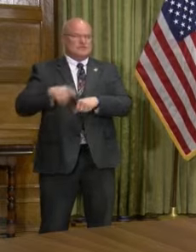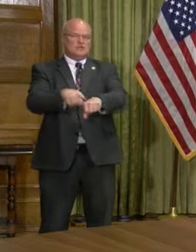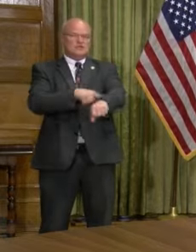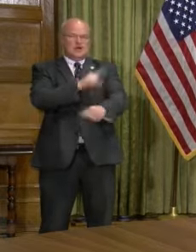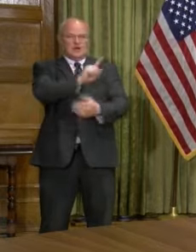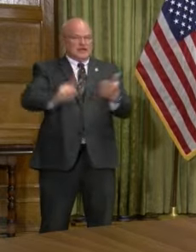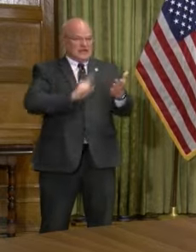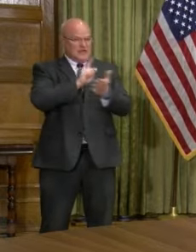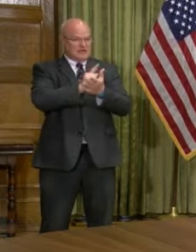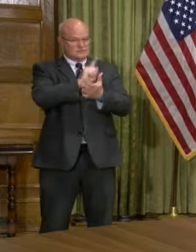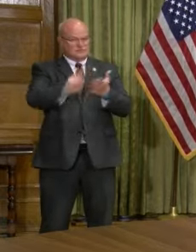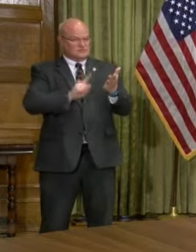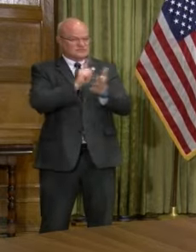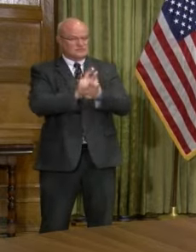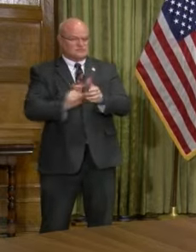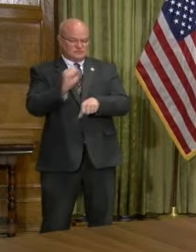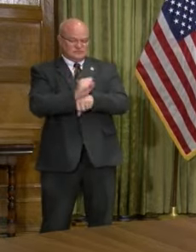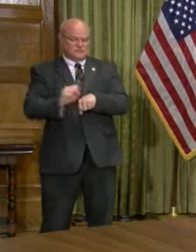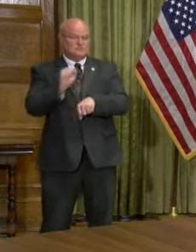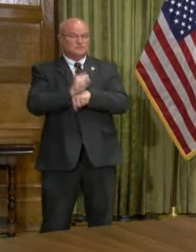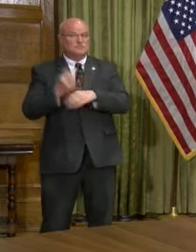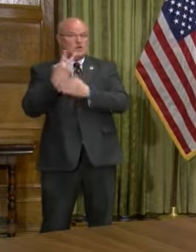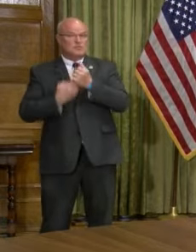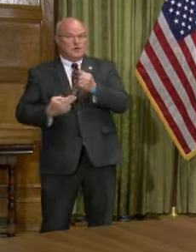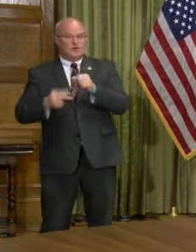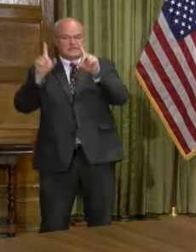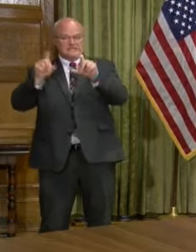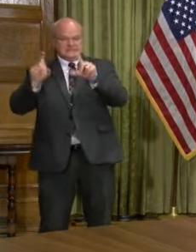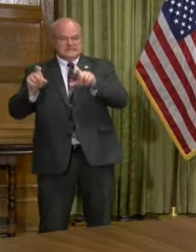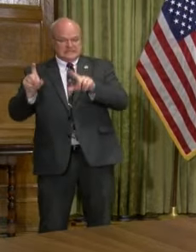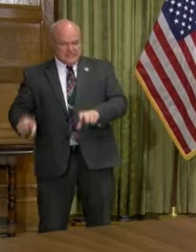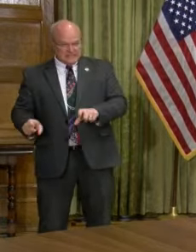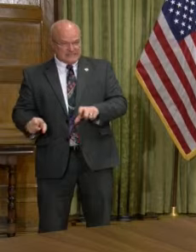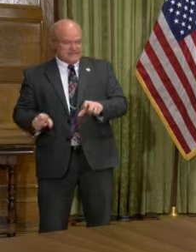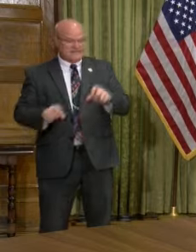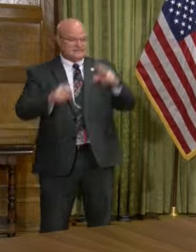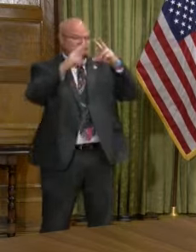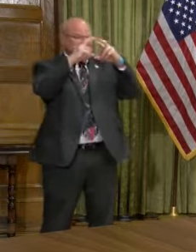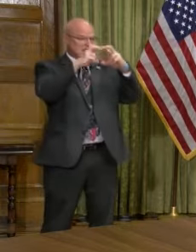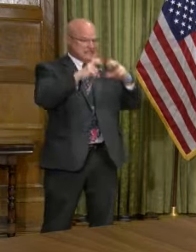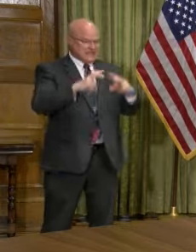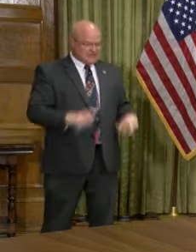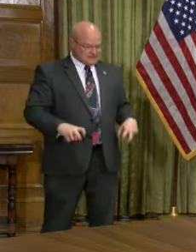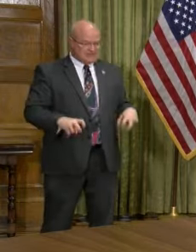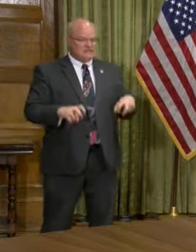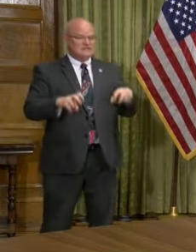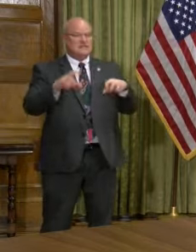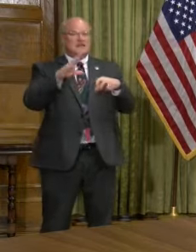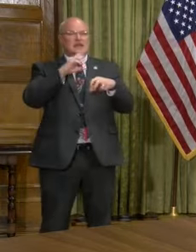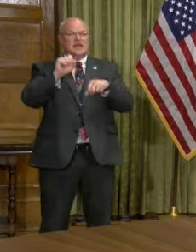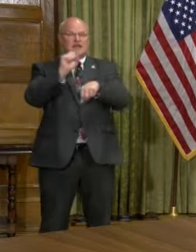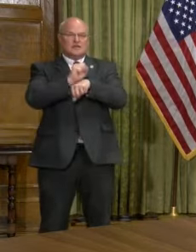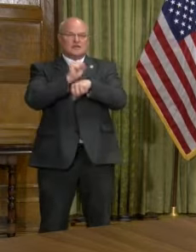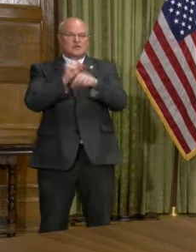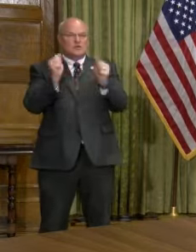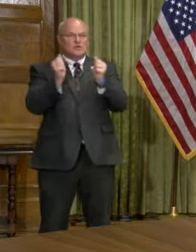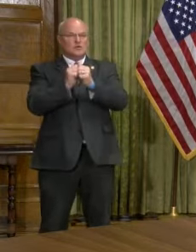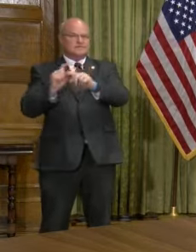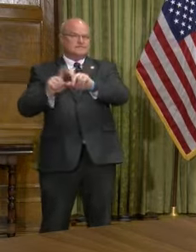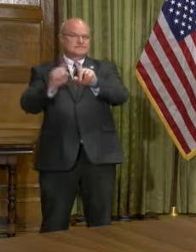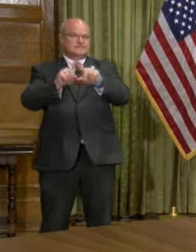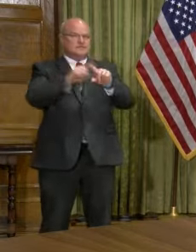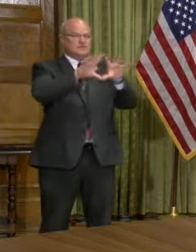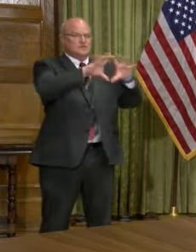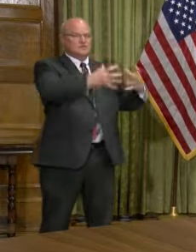long hours that they're putting in, both to do the testing, both to do the analysis and do the work with the